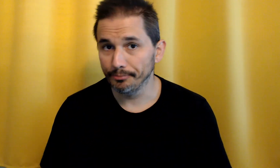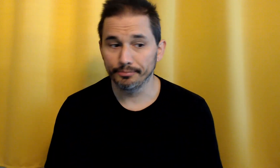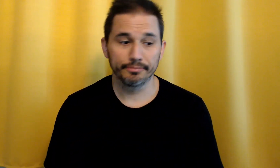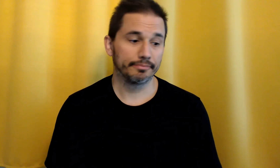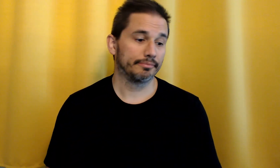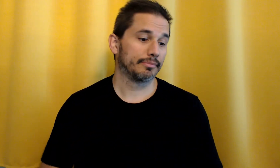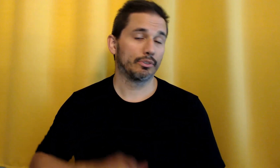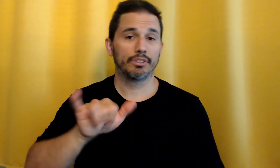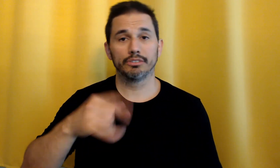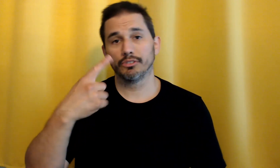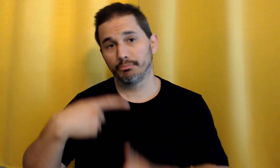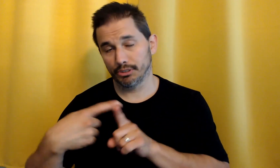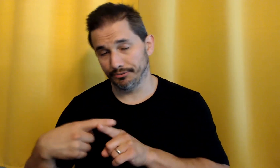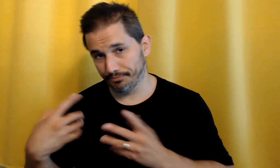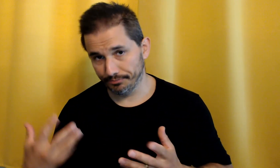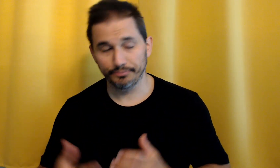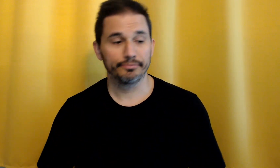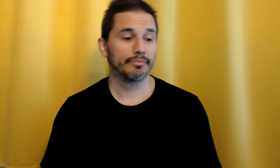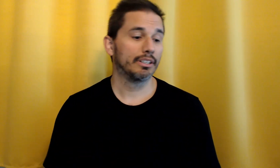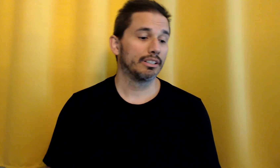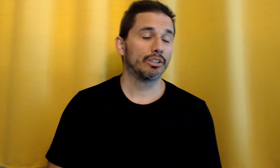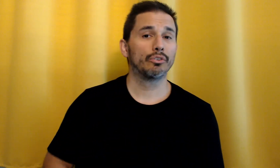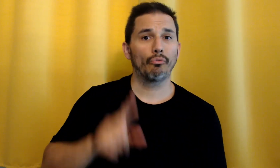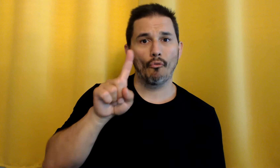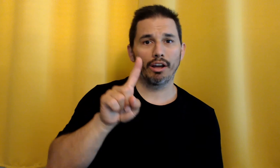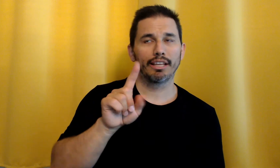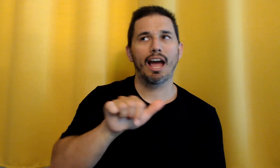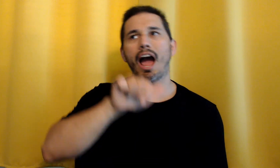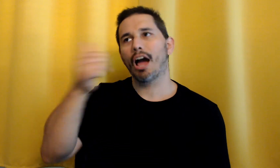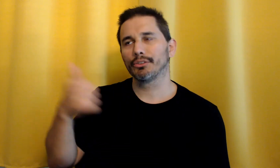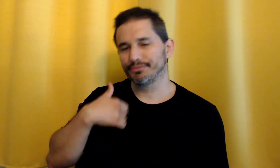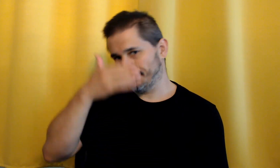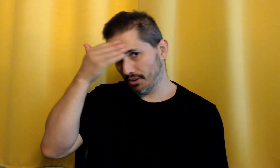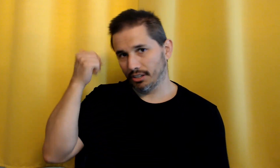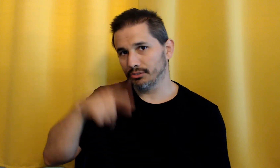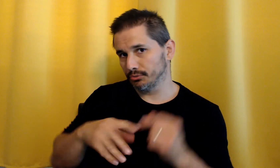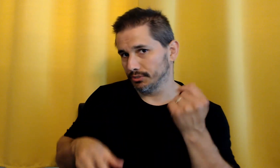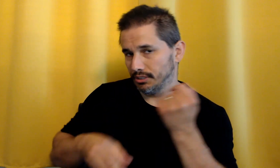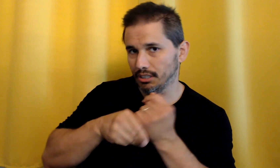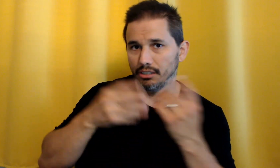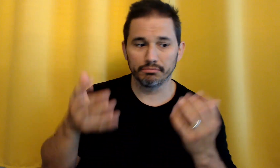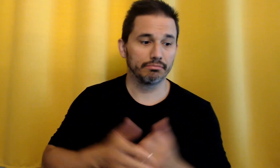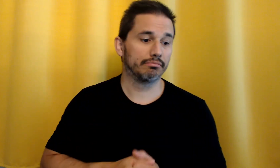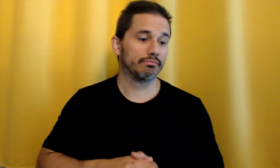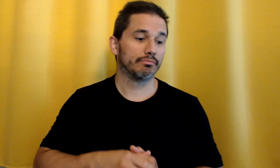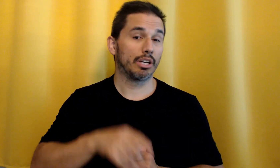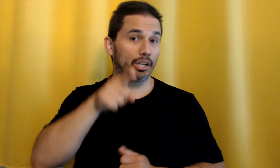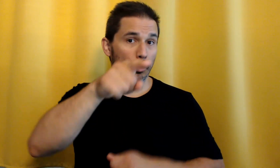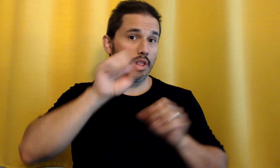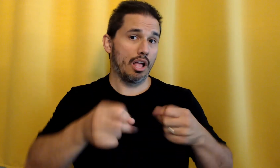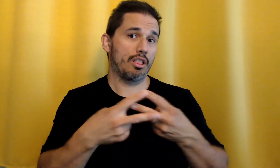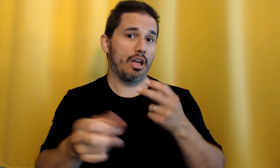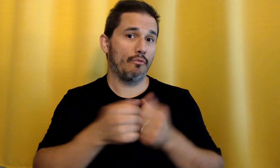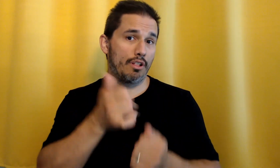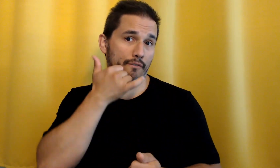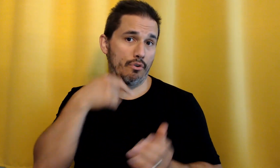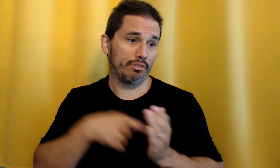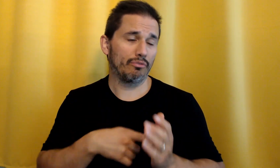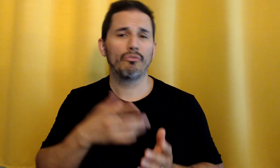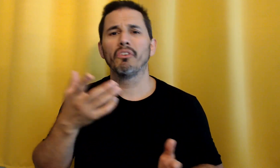might be enough to make a perpetrator leave your house if they're trying to break in. So that's one plus. Another thing I forgot to add is